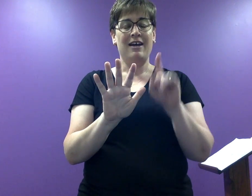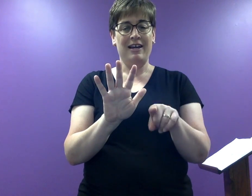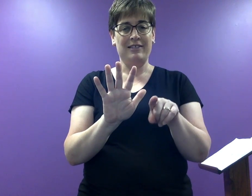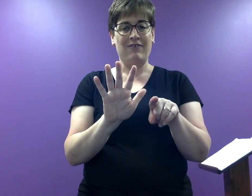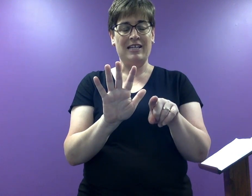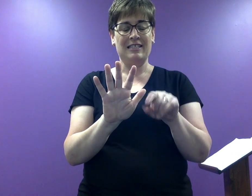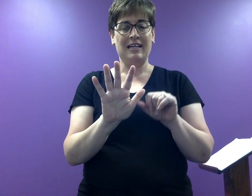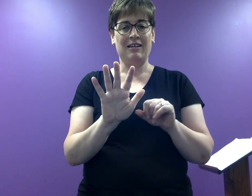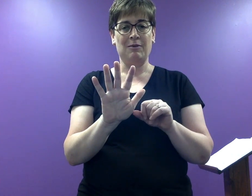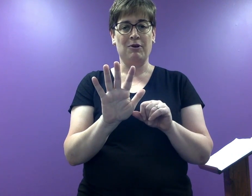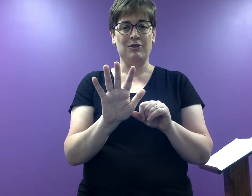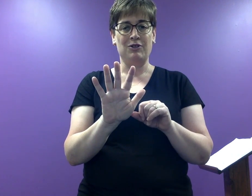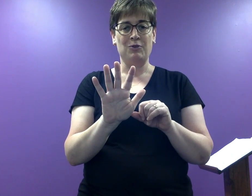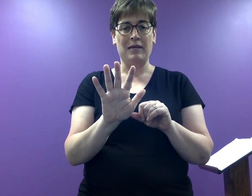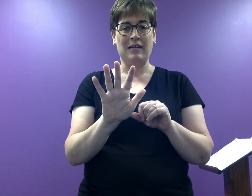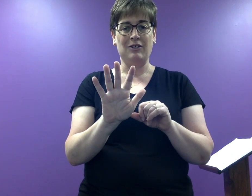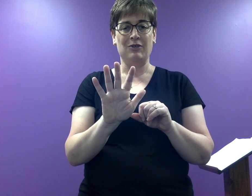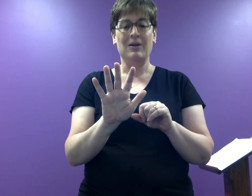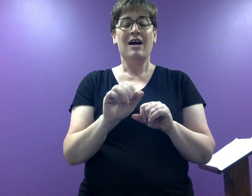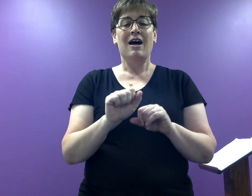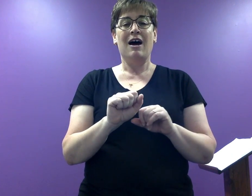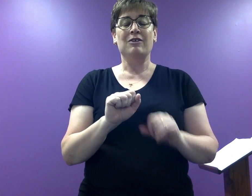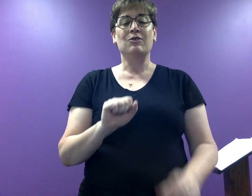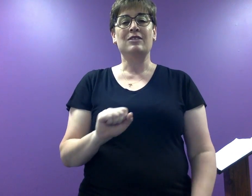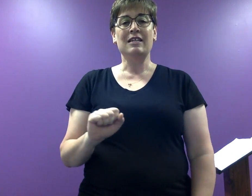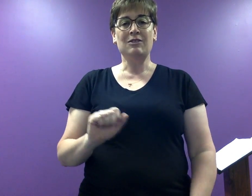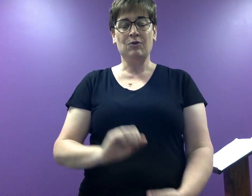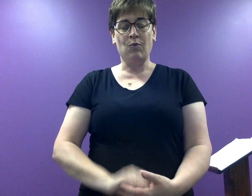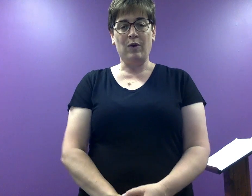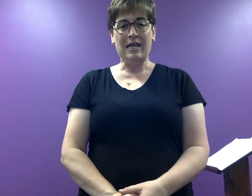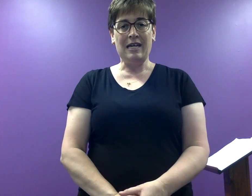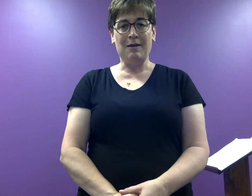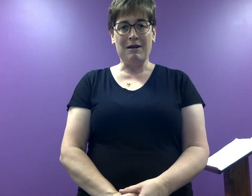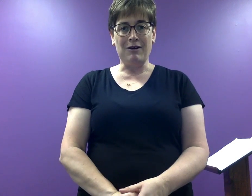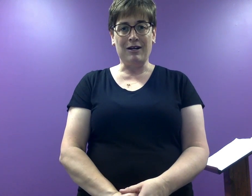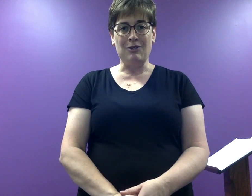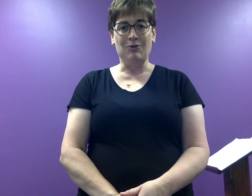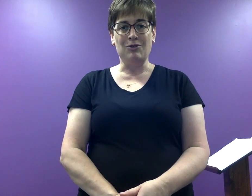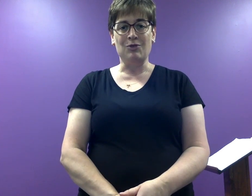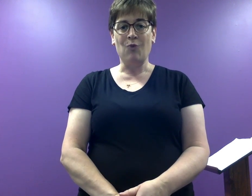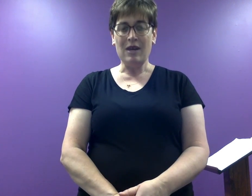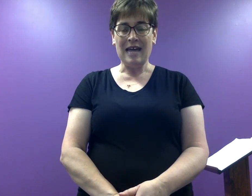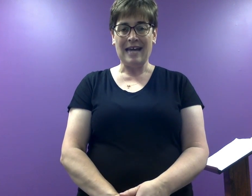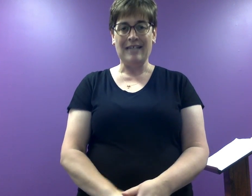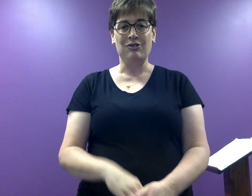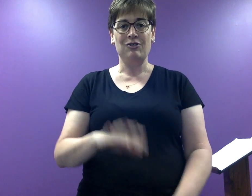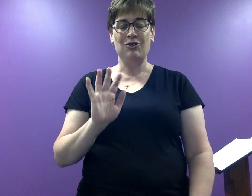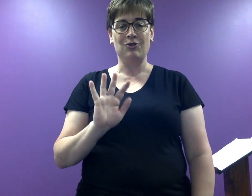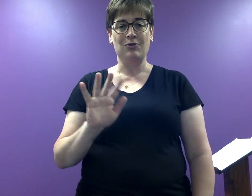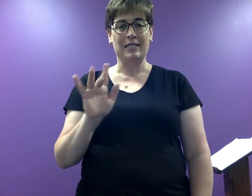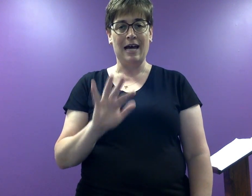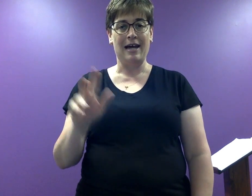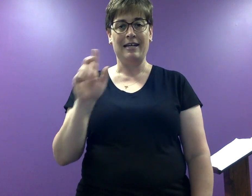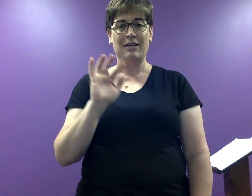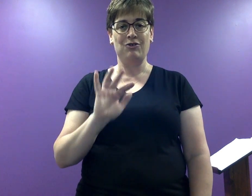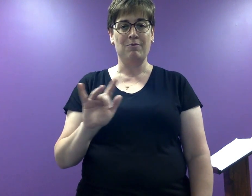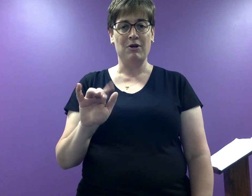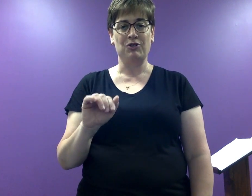it's facing the person you're speaking to. So since we in America use just one hand to sign and do the